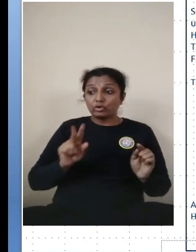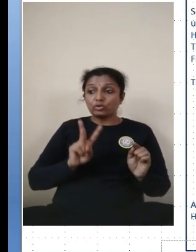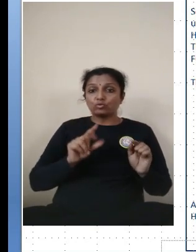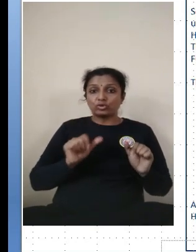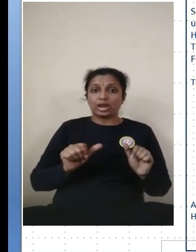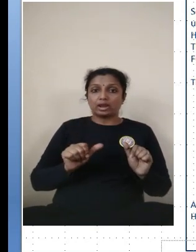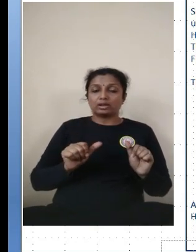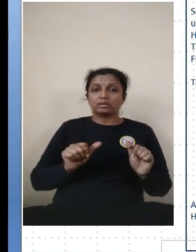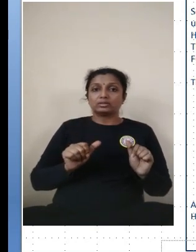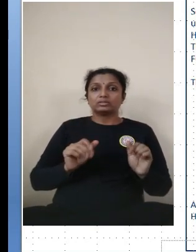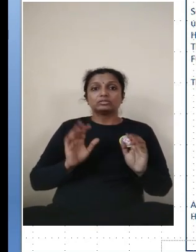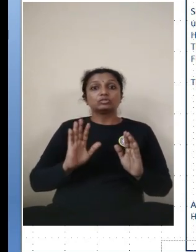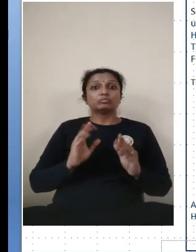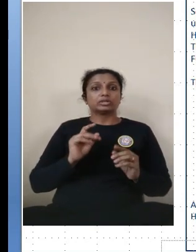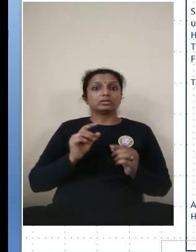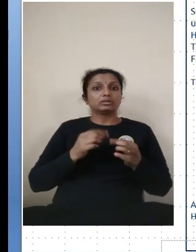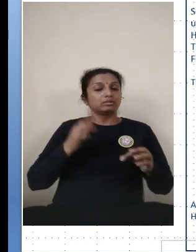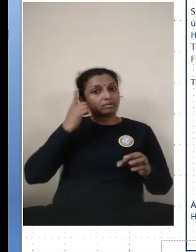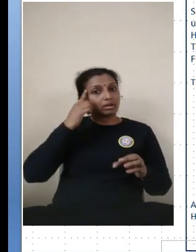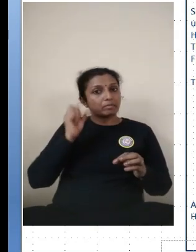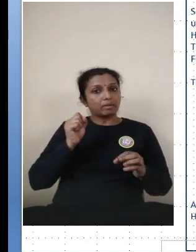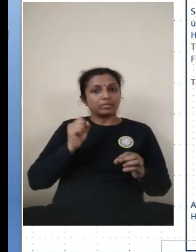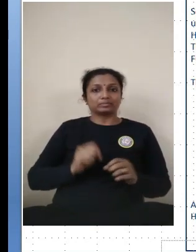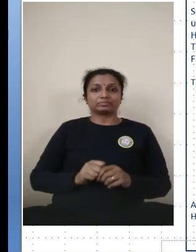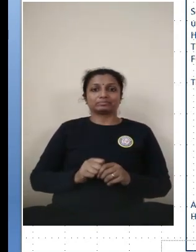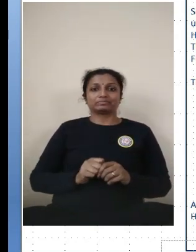So let us look at next.